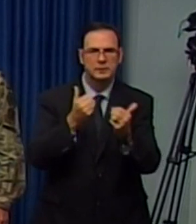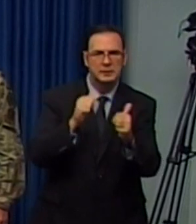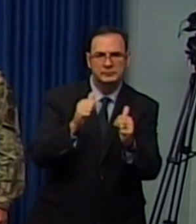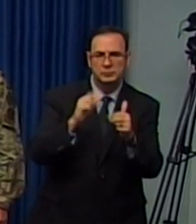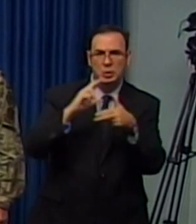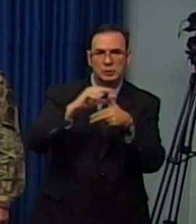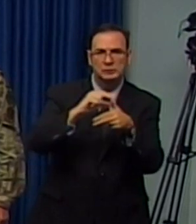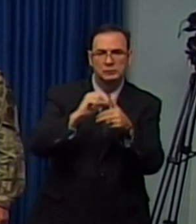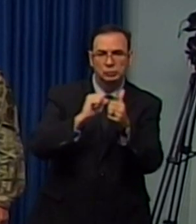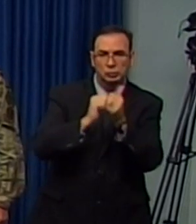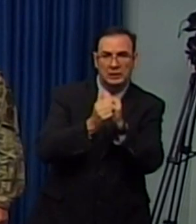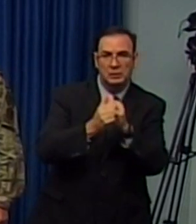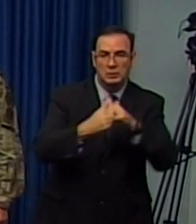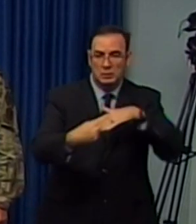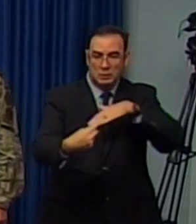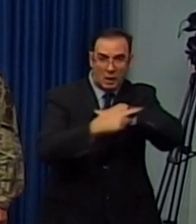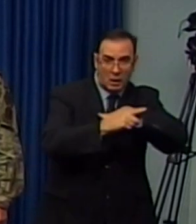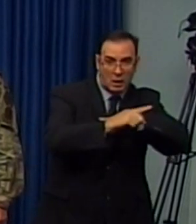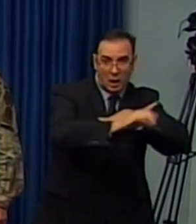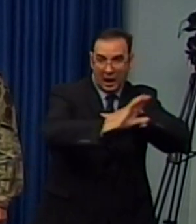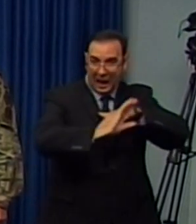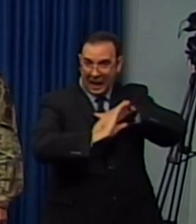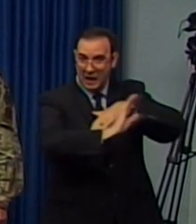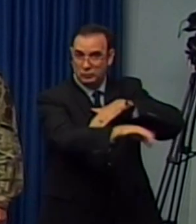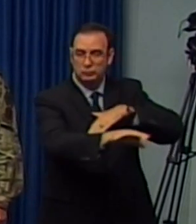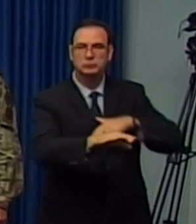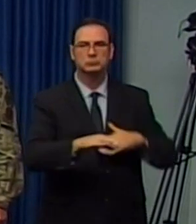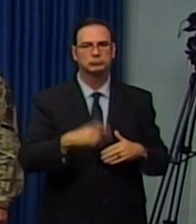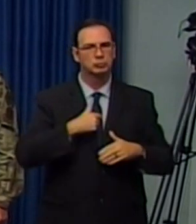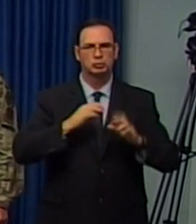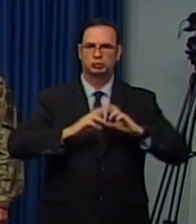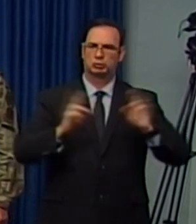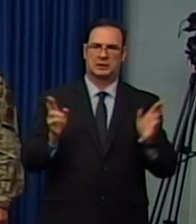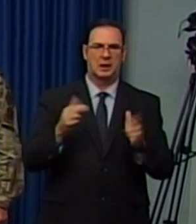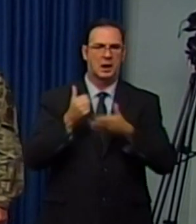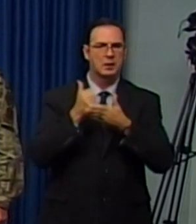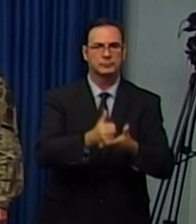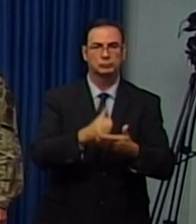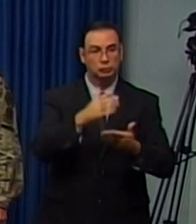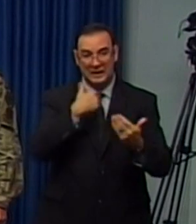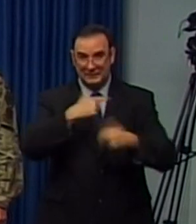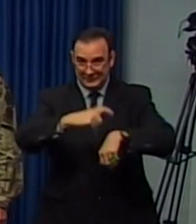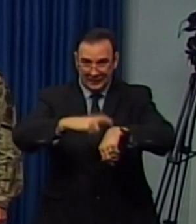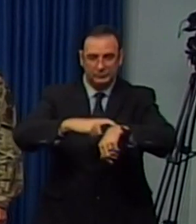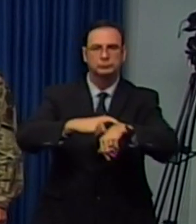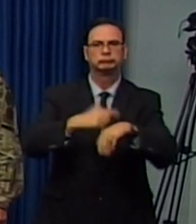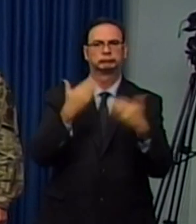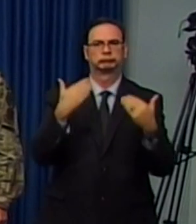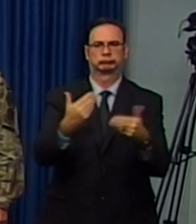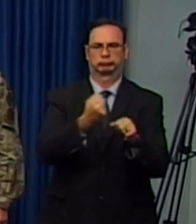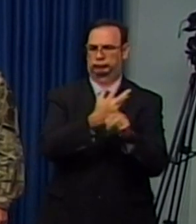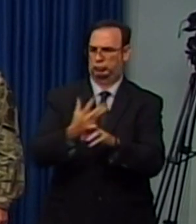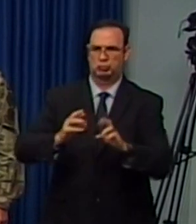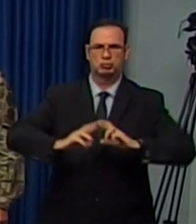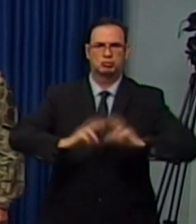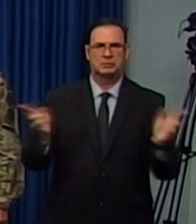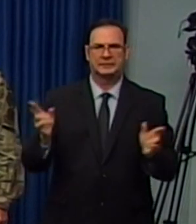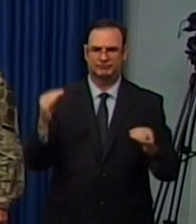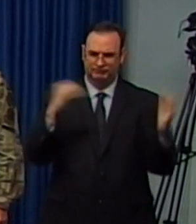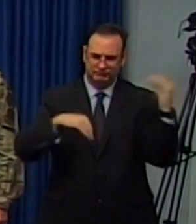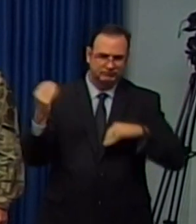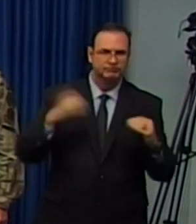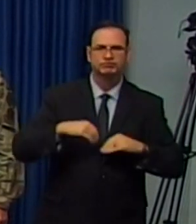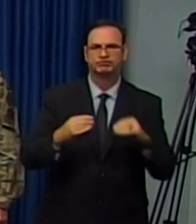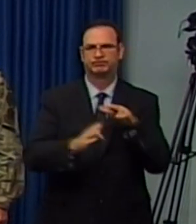you still have time to prepare. You still have time to heed these evacuation orders. And please take this storm seriously. It's been a